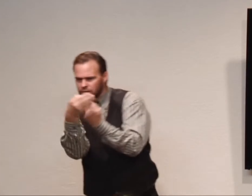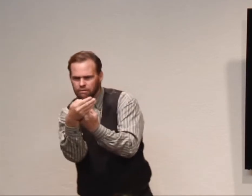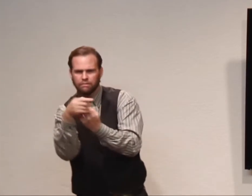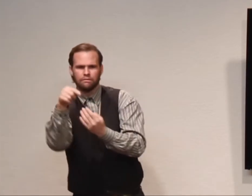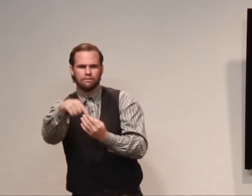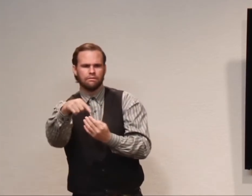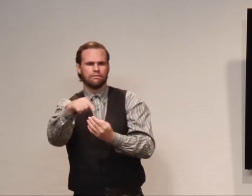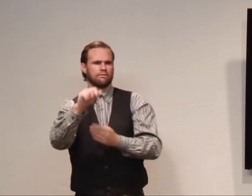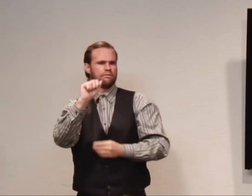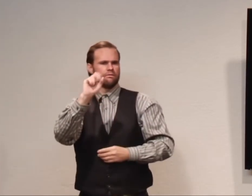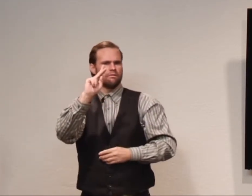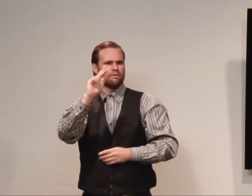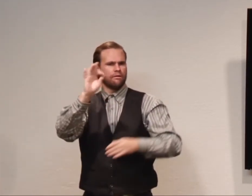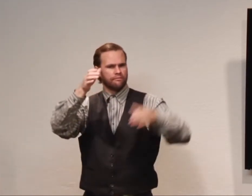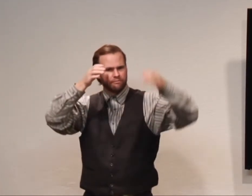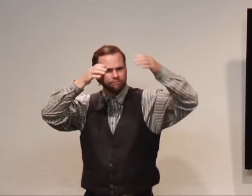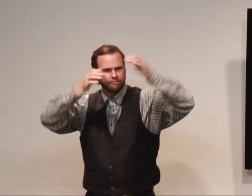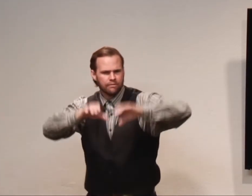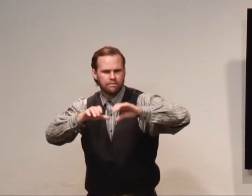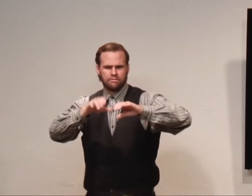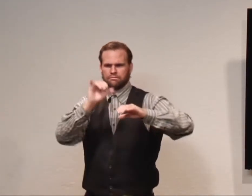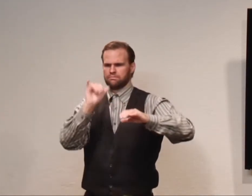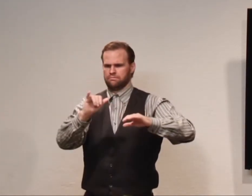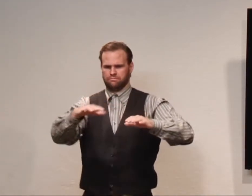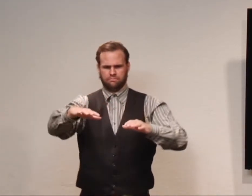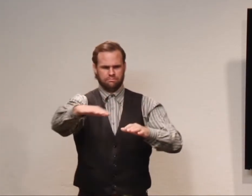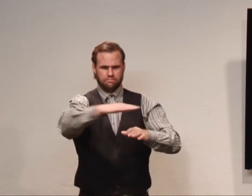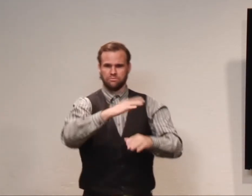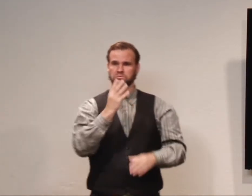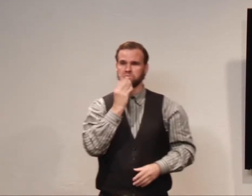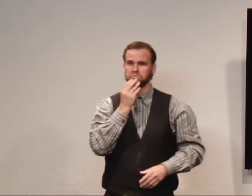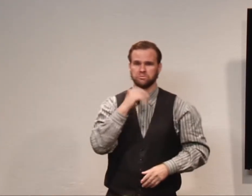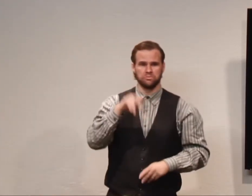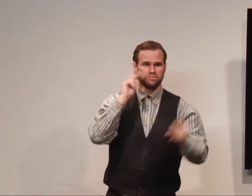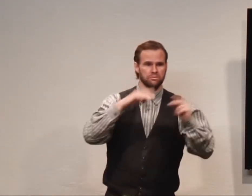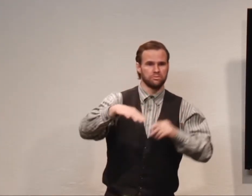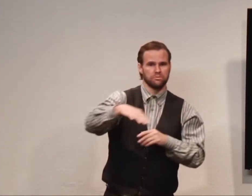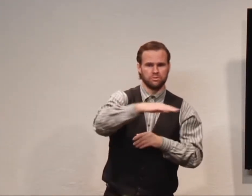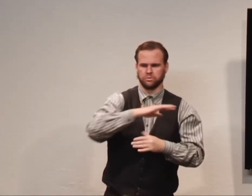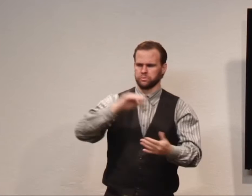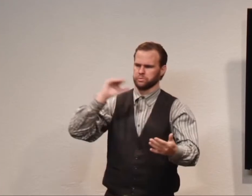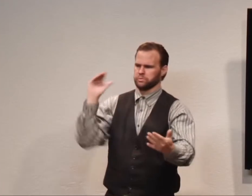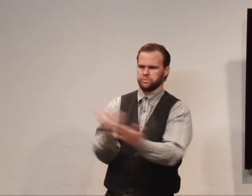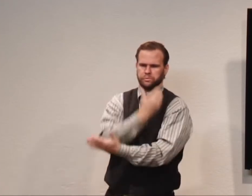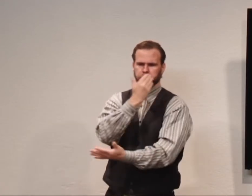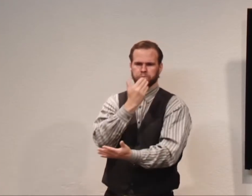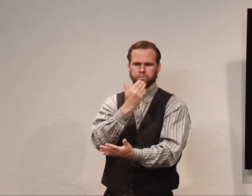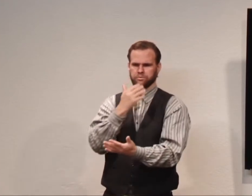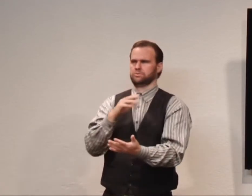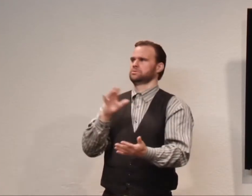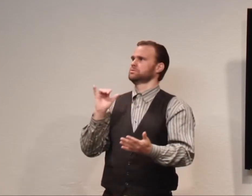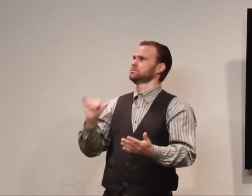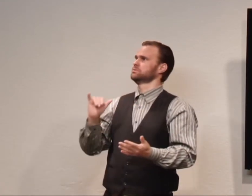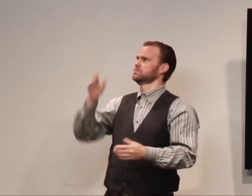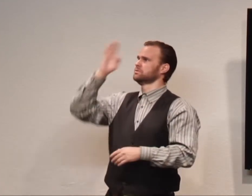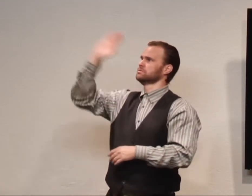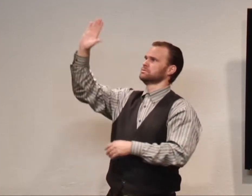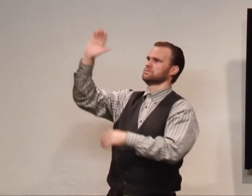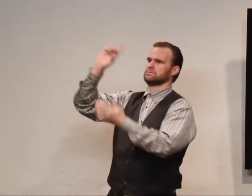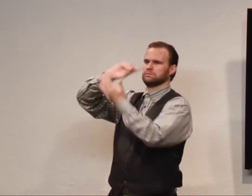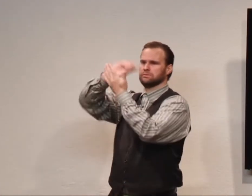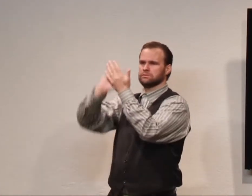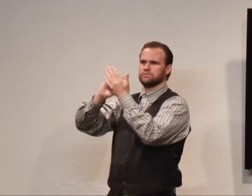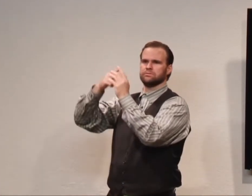And the veil, like we talked about, the table of showbread, the golden lampstand, the altar of